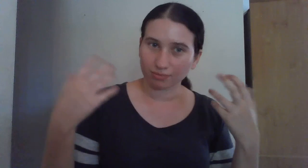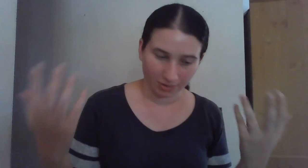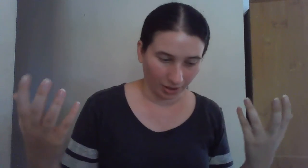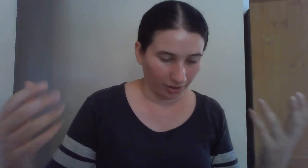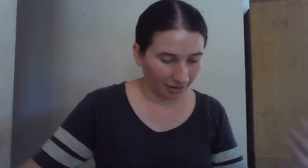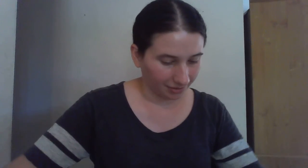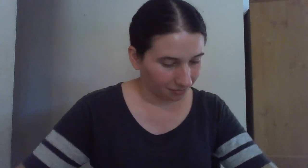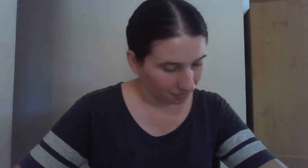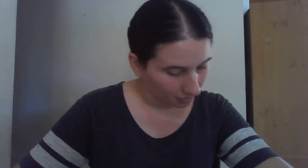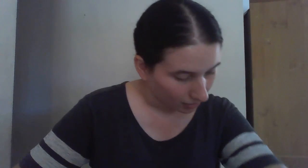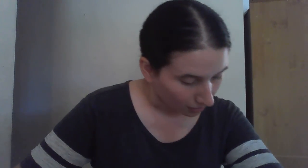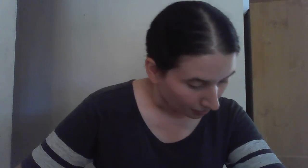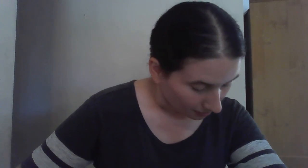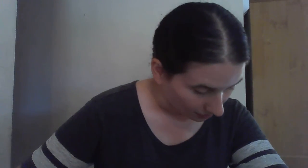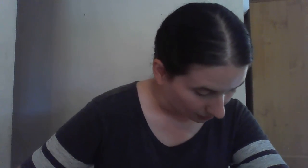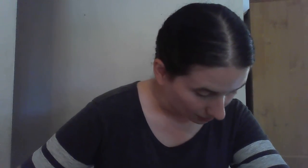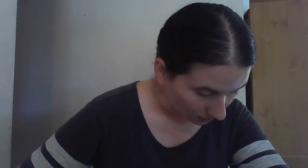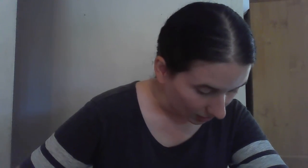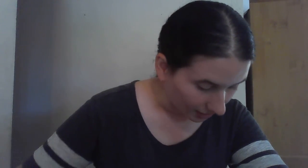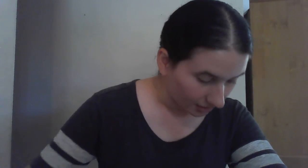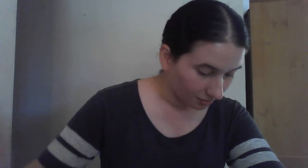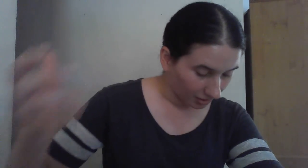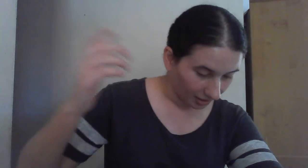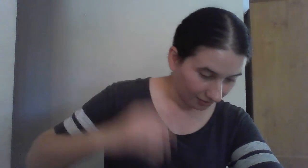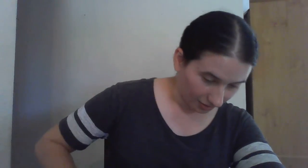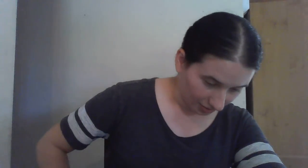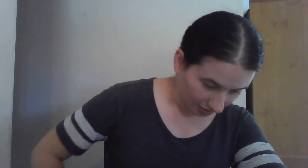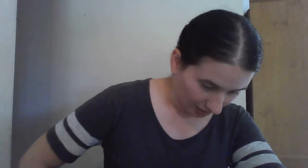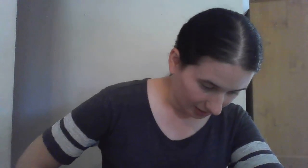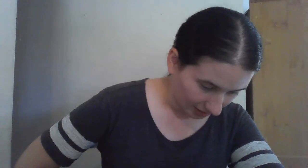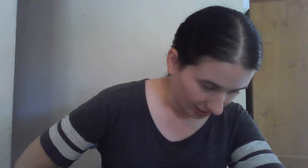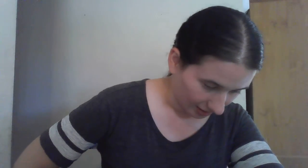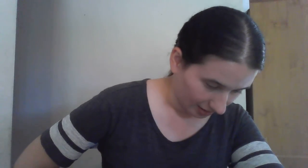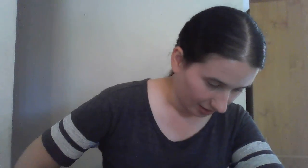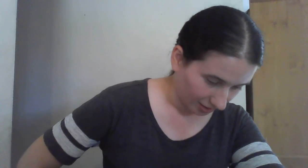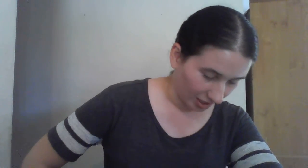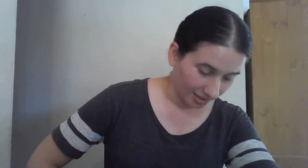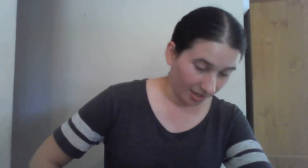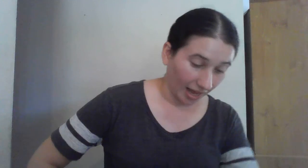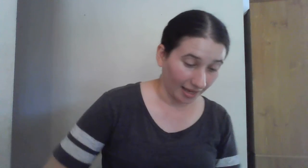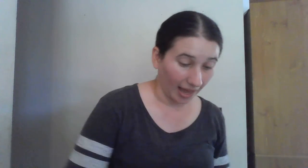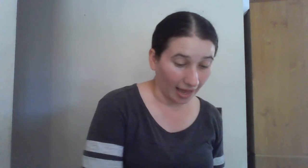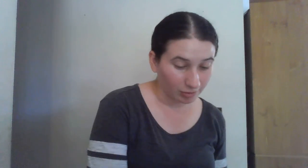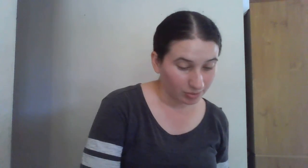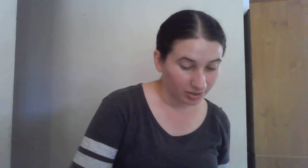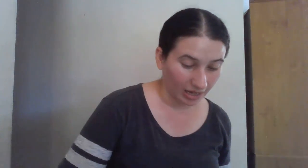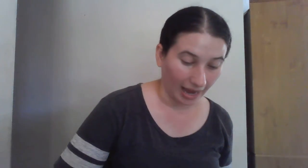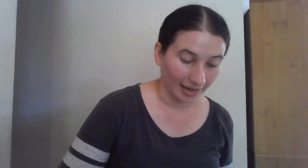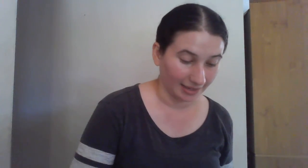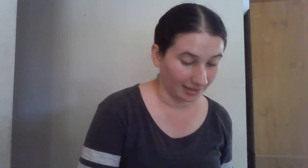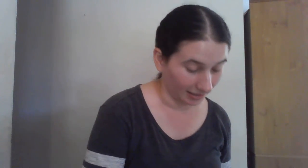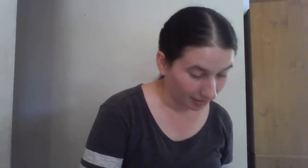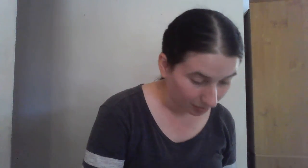There you have it. And then we have other sentences such as I have a book, I need a